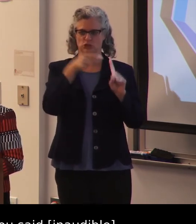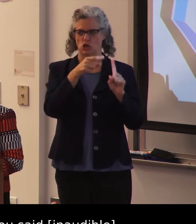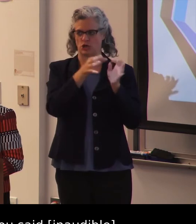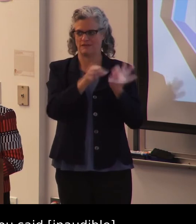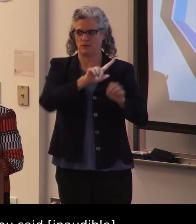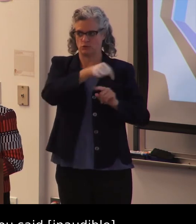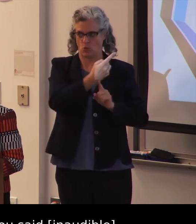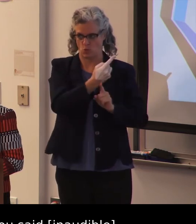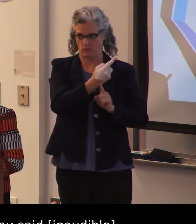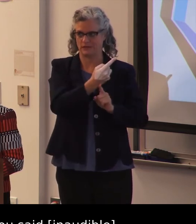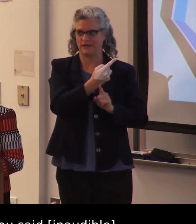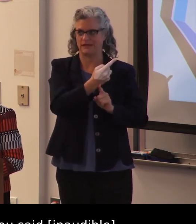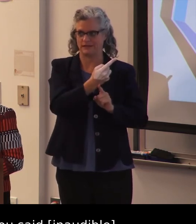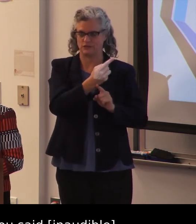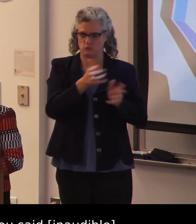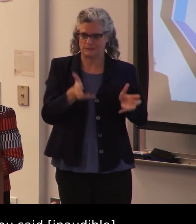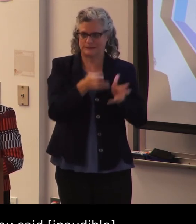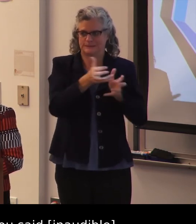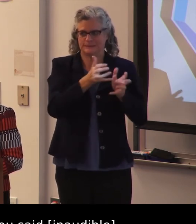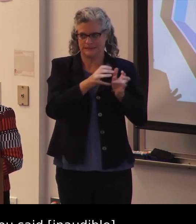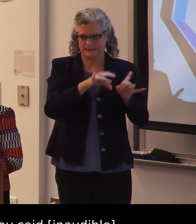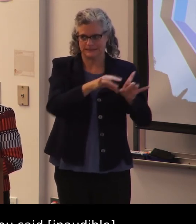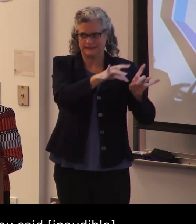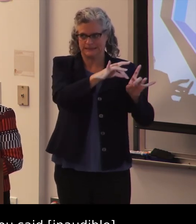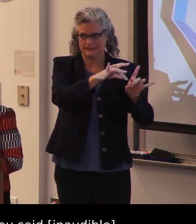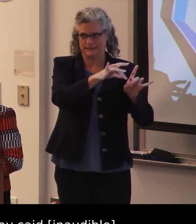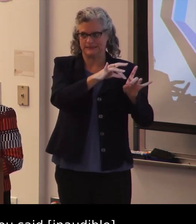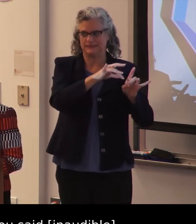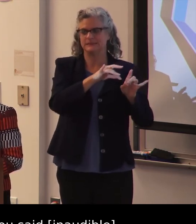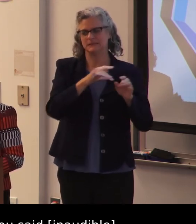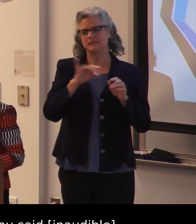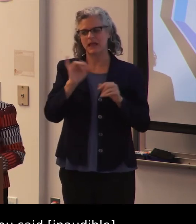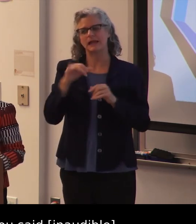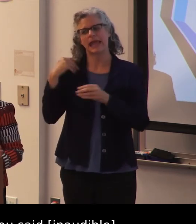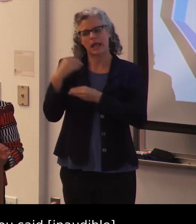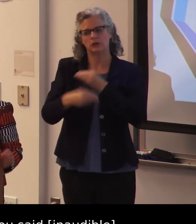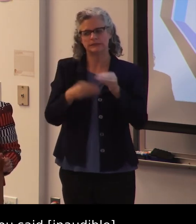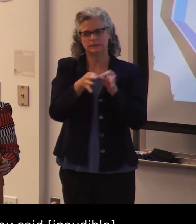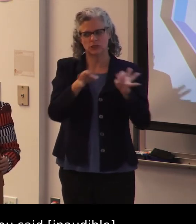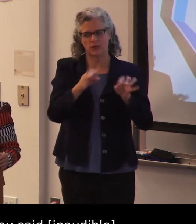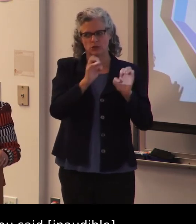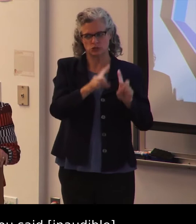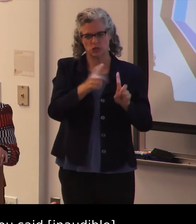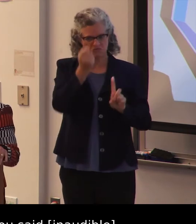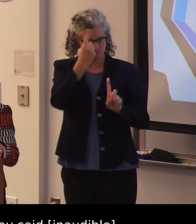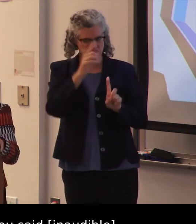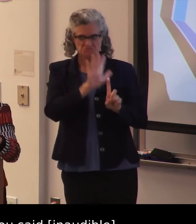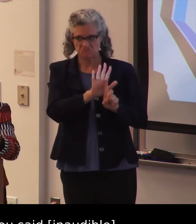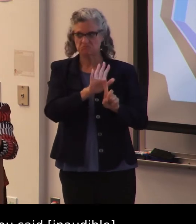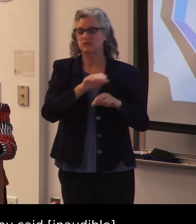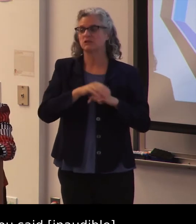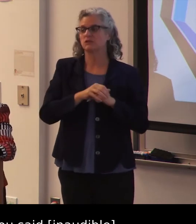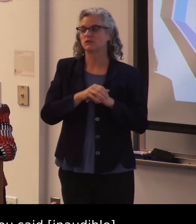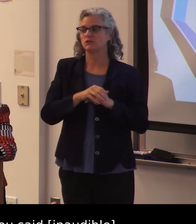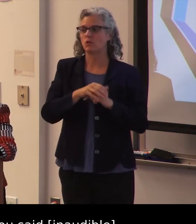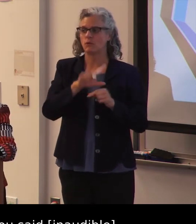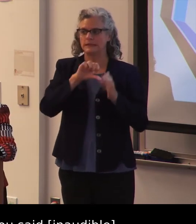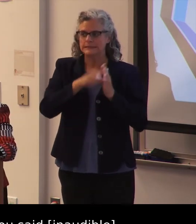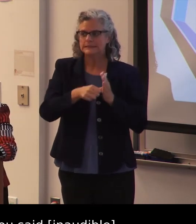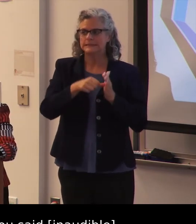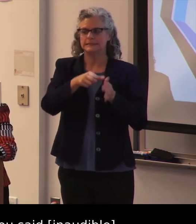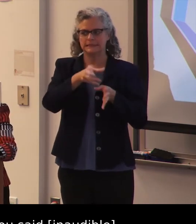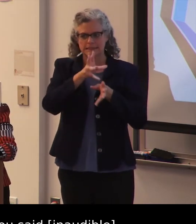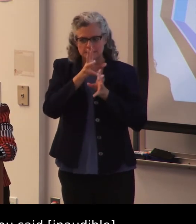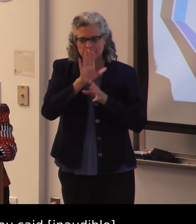school students' language, and same as the heritage language education. At this school, they emphasize speak